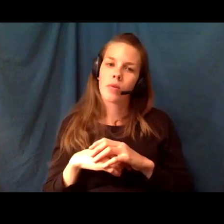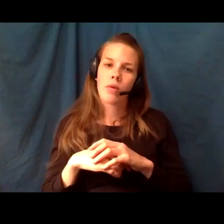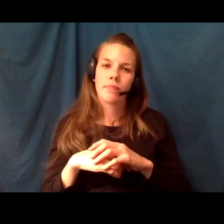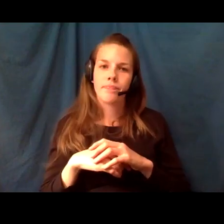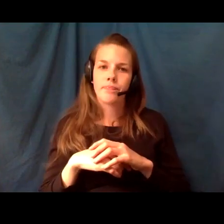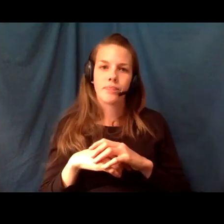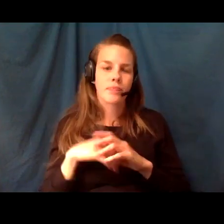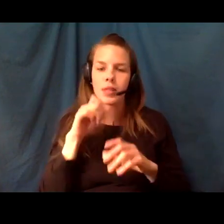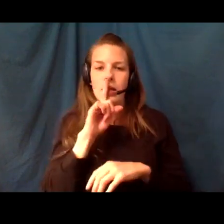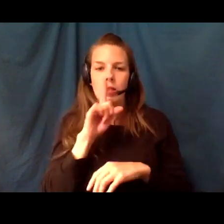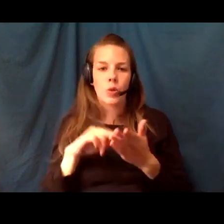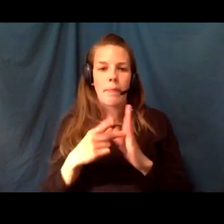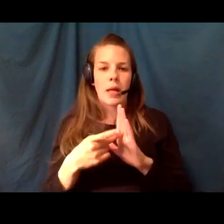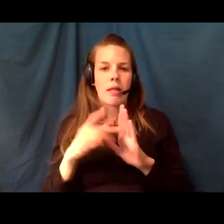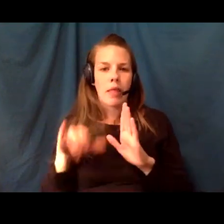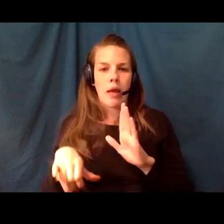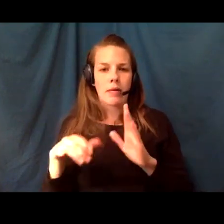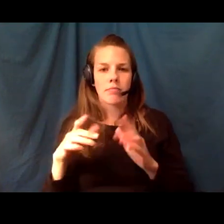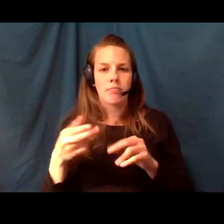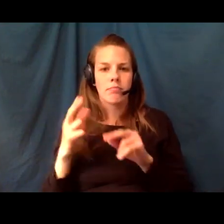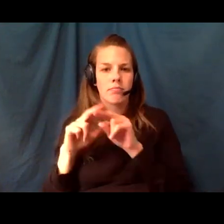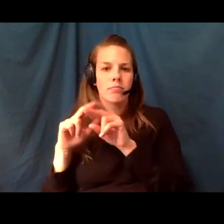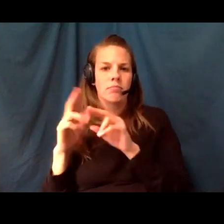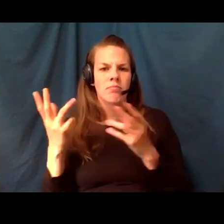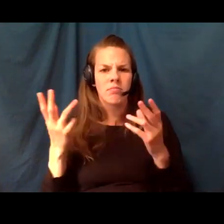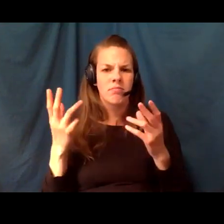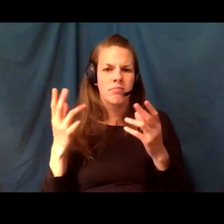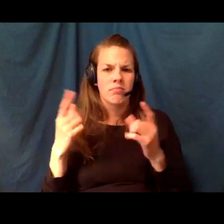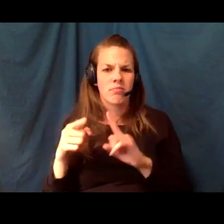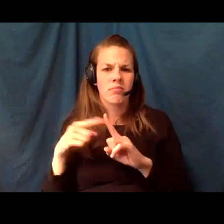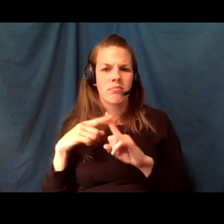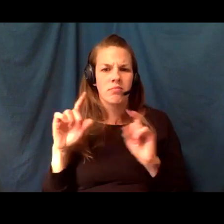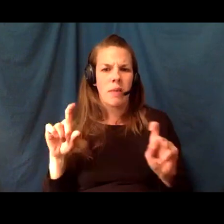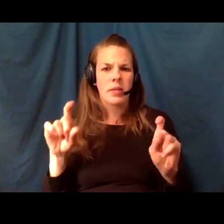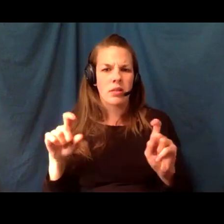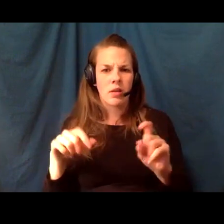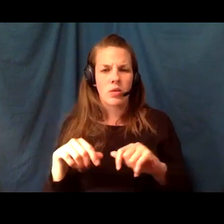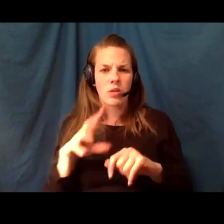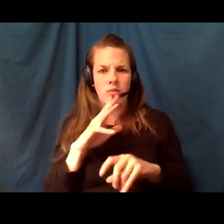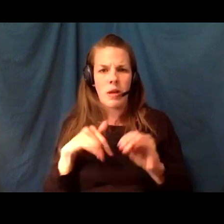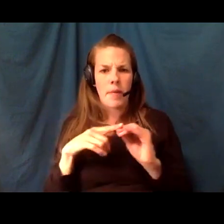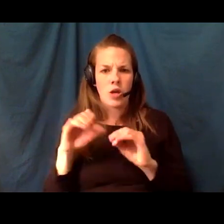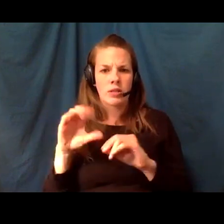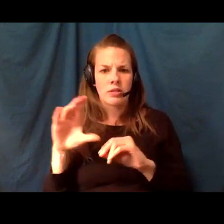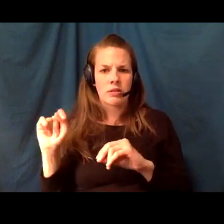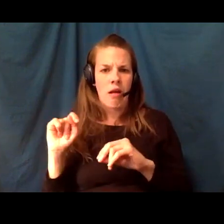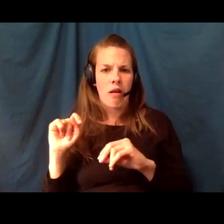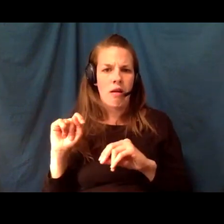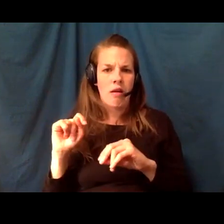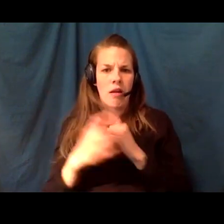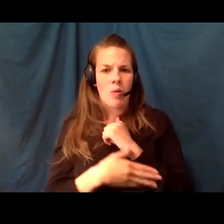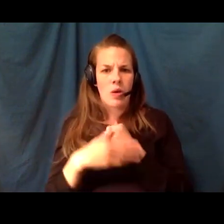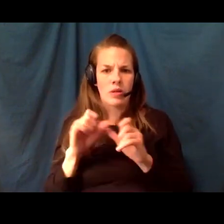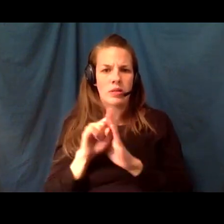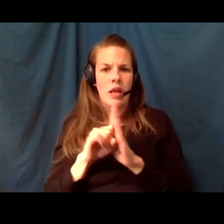I'm not sure what you mean by there's been an increase in positive tests, whether you're talking about Scott County or the state of Iowa,